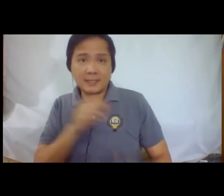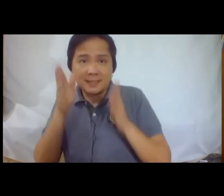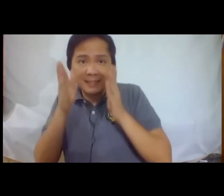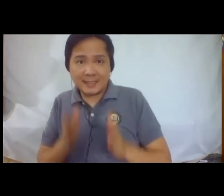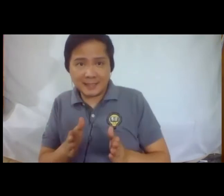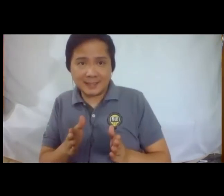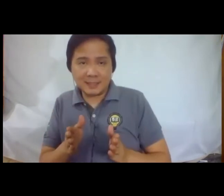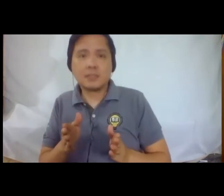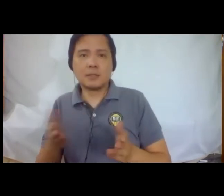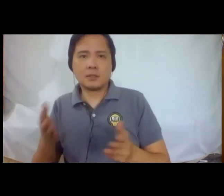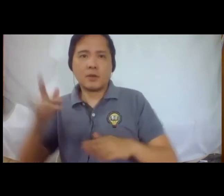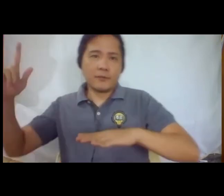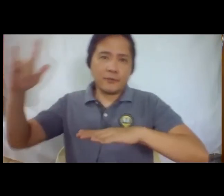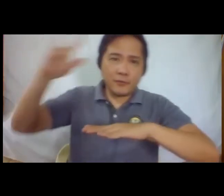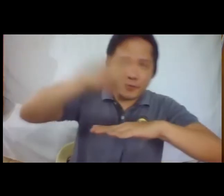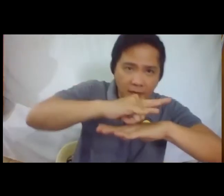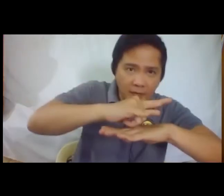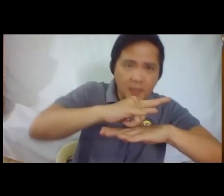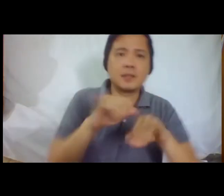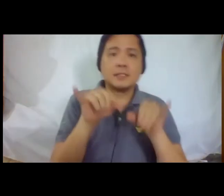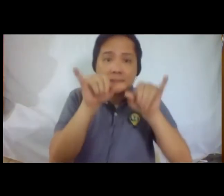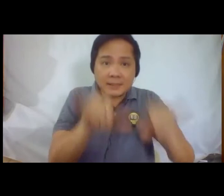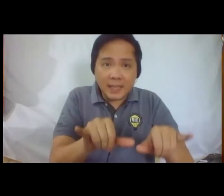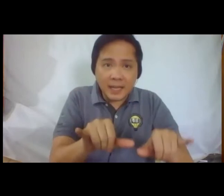for 14 to 21 days.